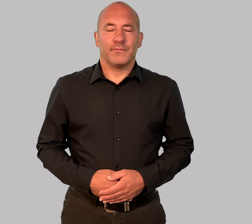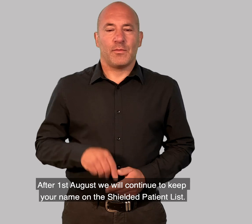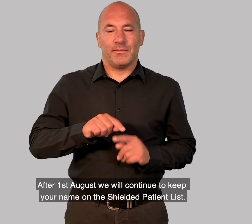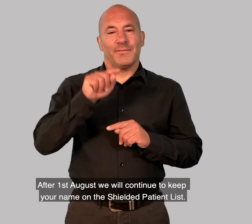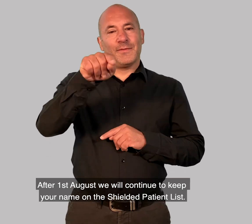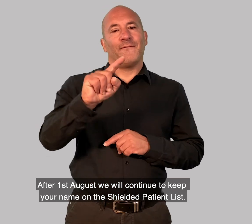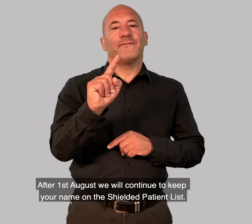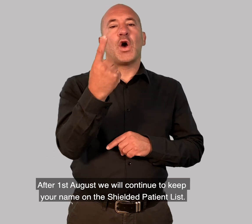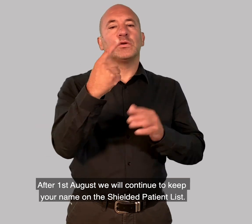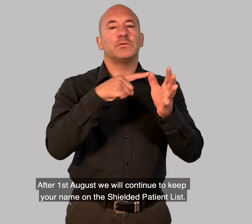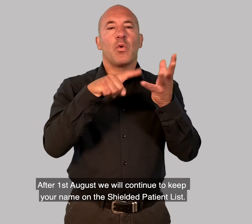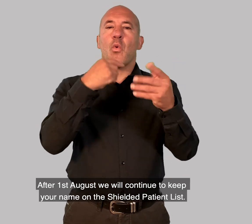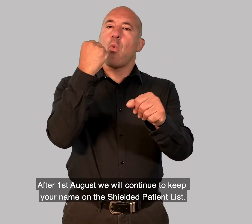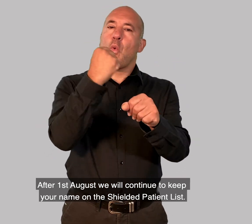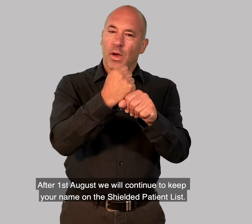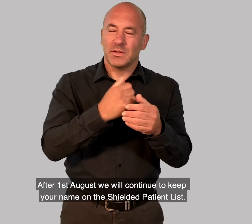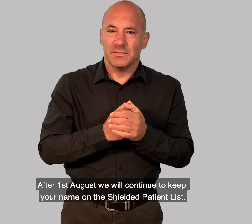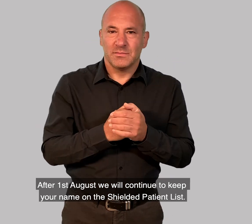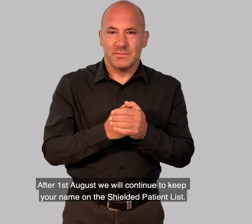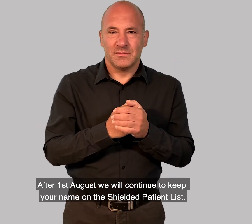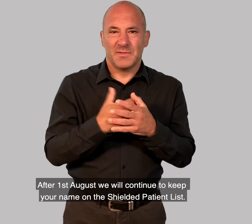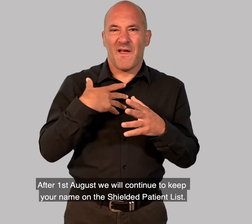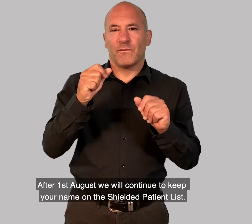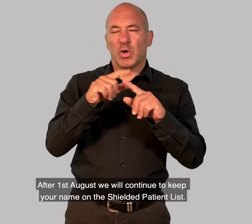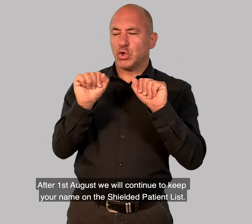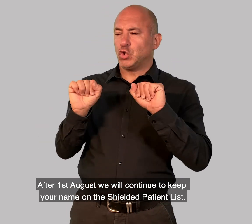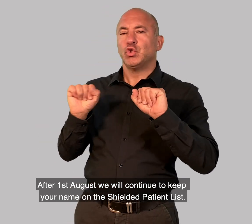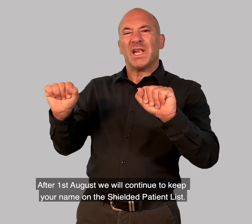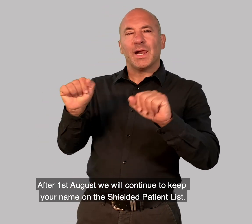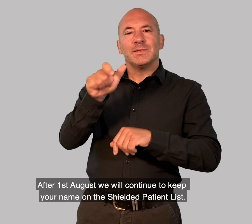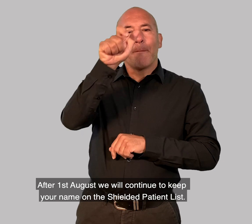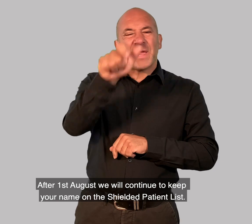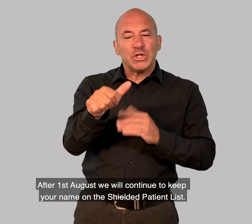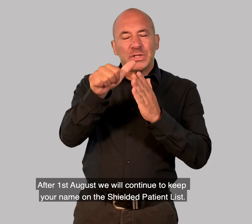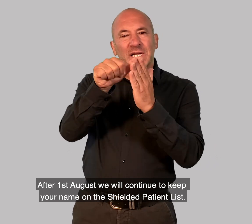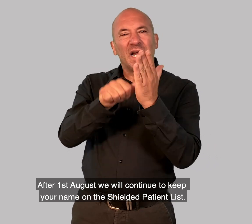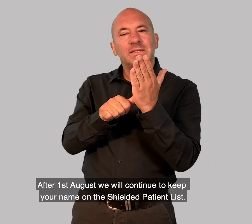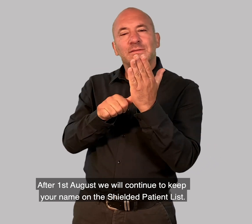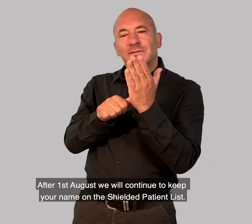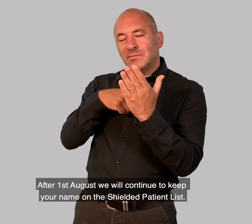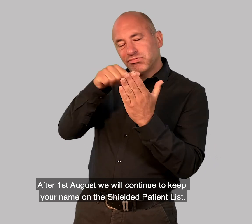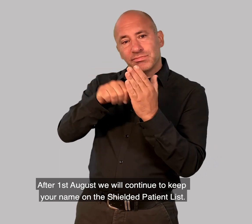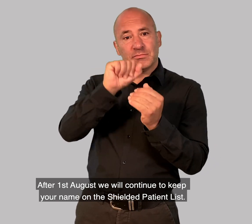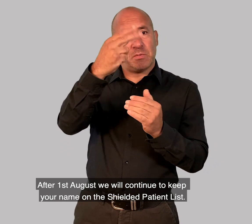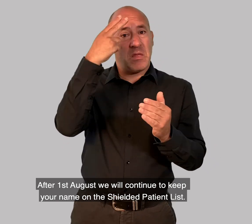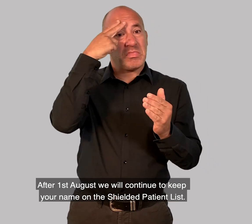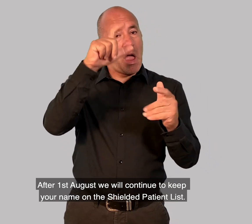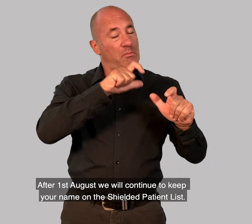After the 1st of August, we will continue to keep your name on the shielded patient list. We